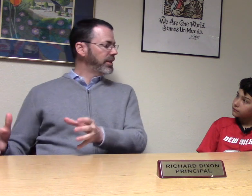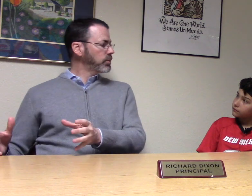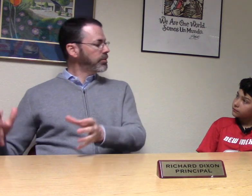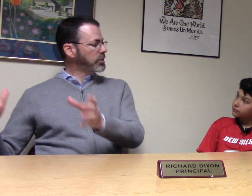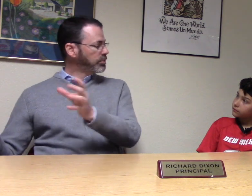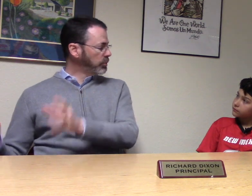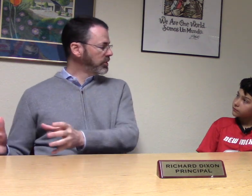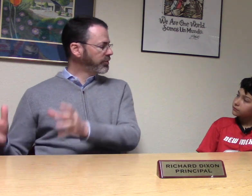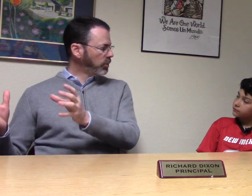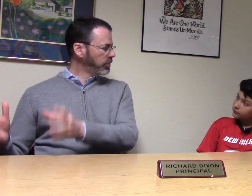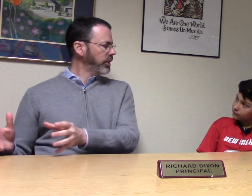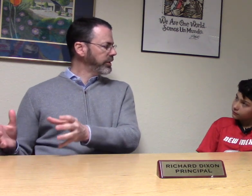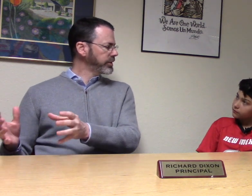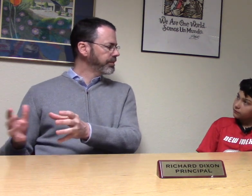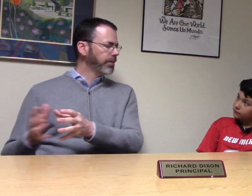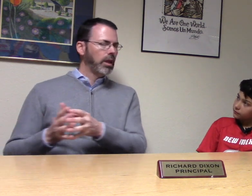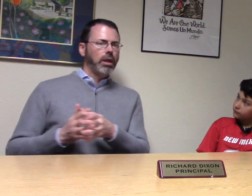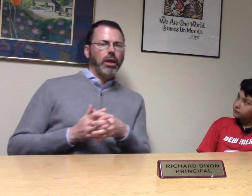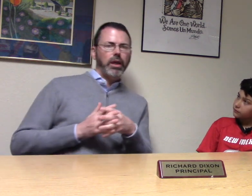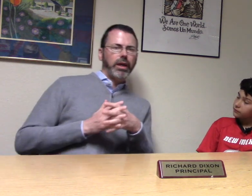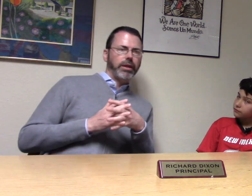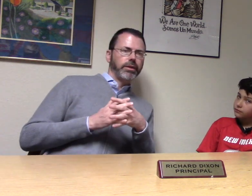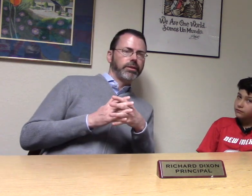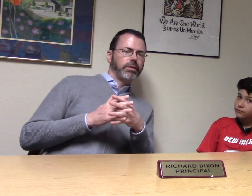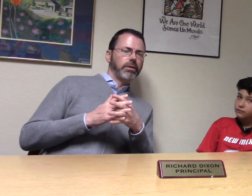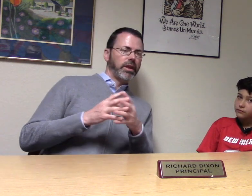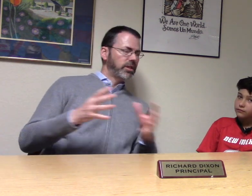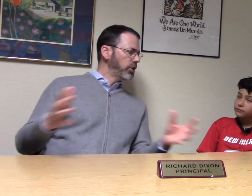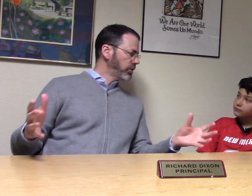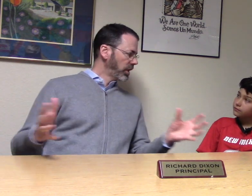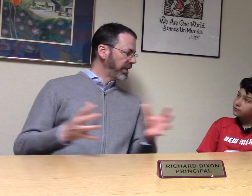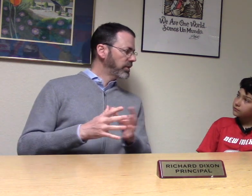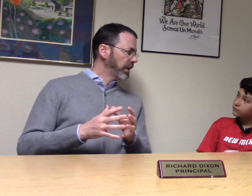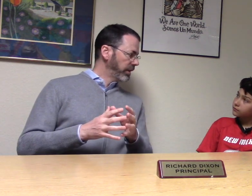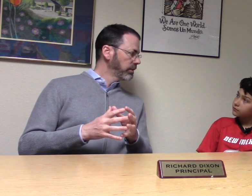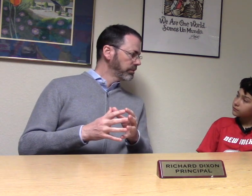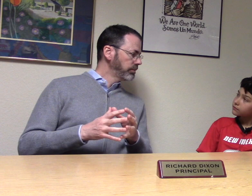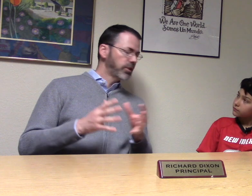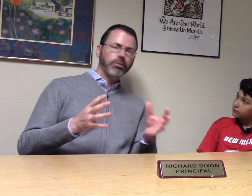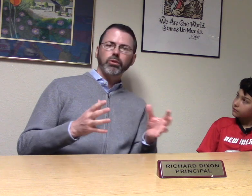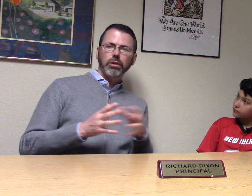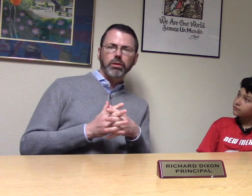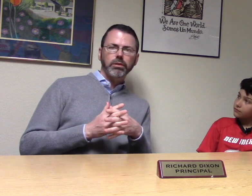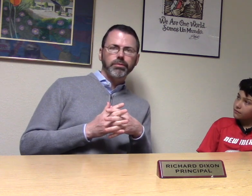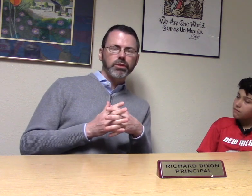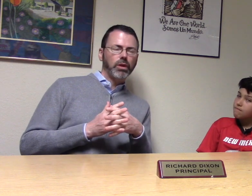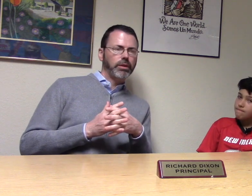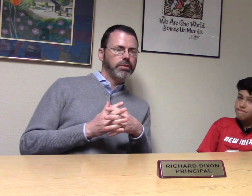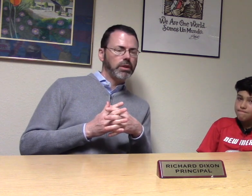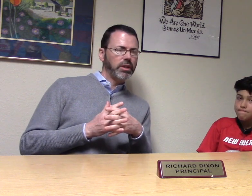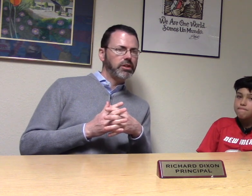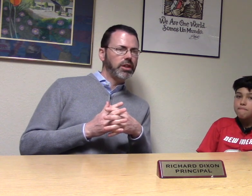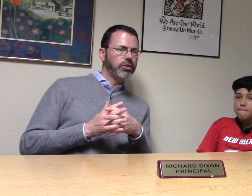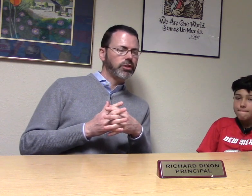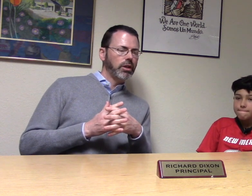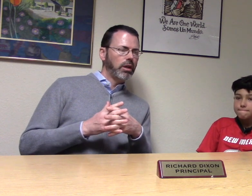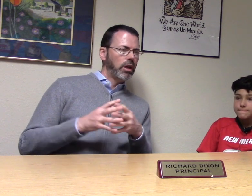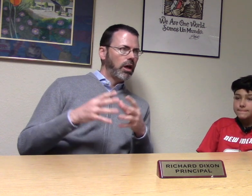with Mr. Brewer's 4th graders. And they teach the class together, Mr. Brewer and Ms. Williams, and they teach